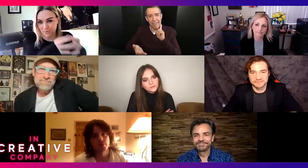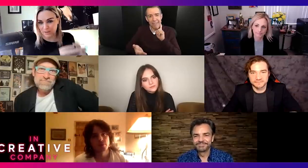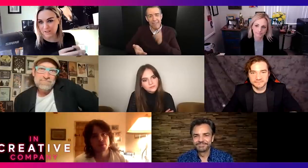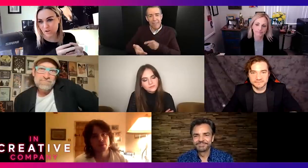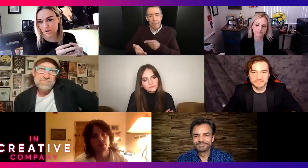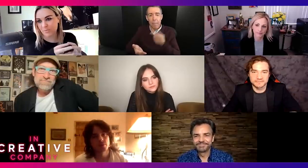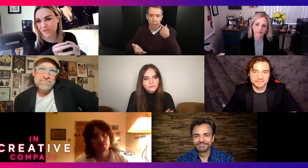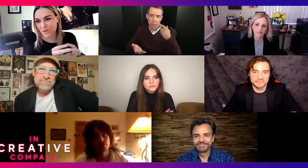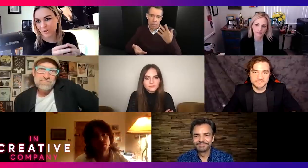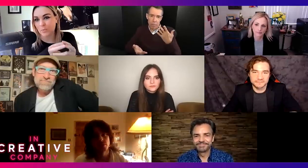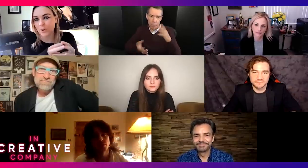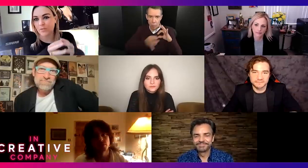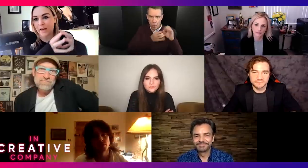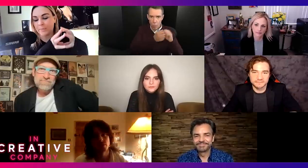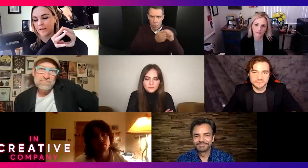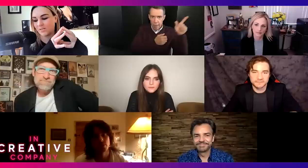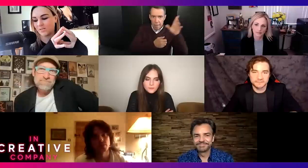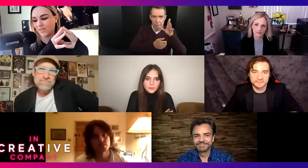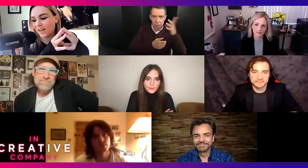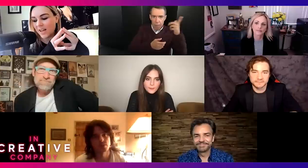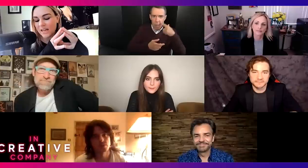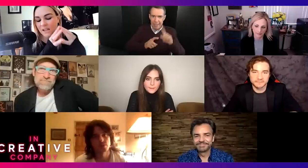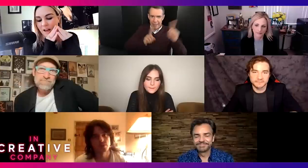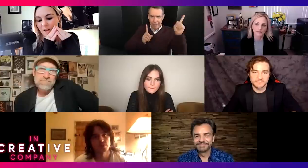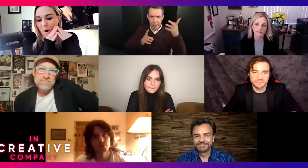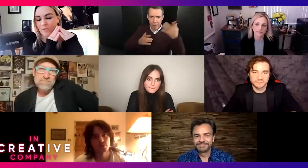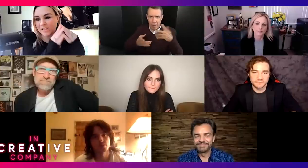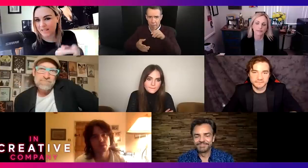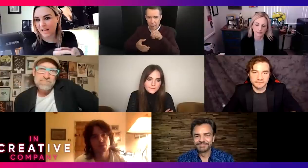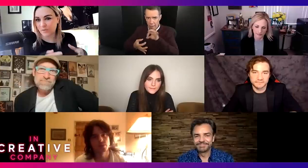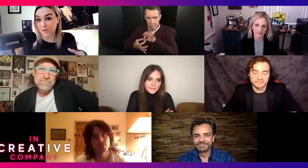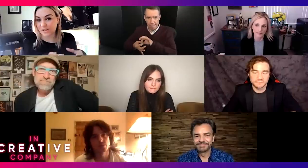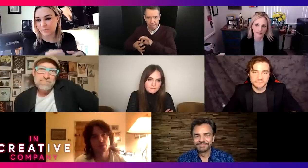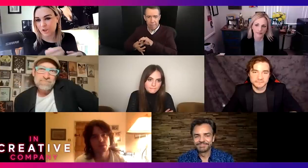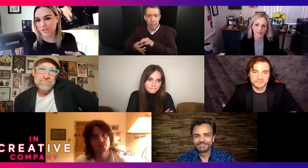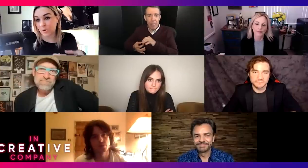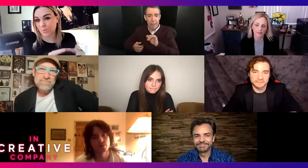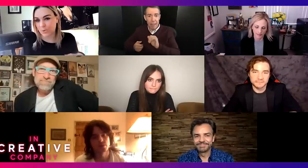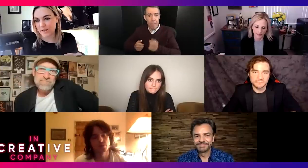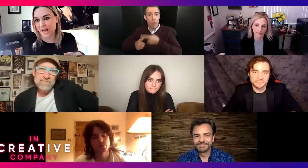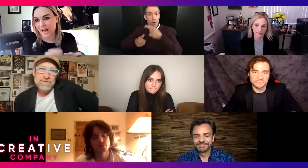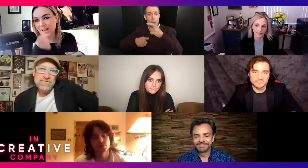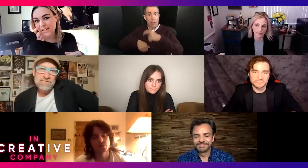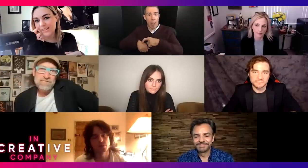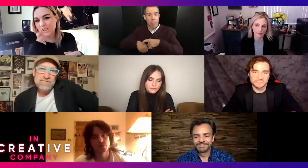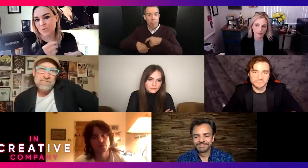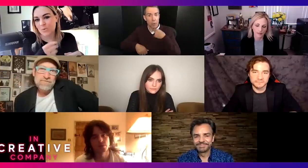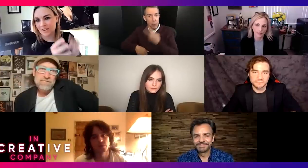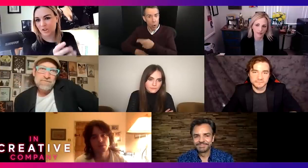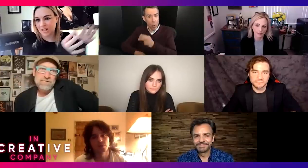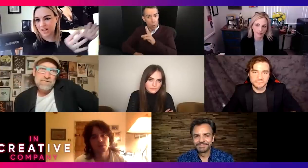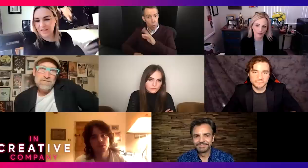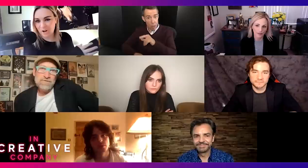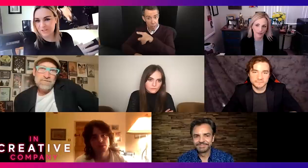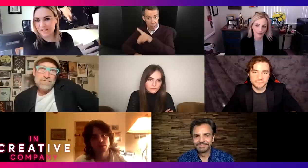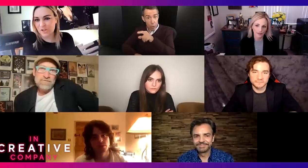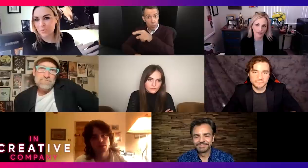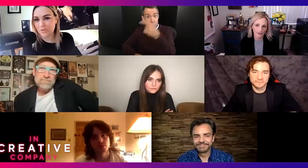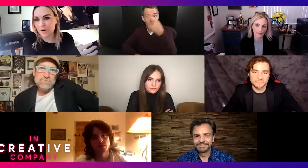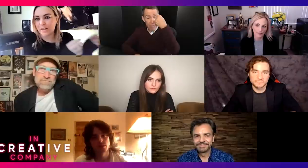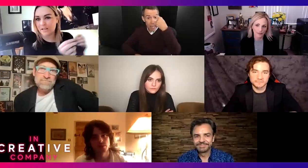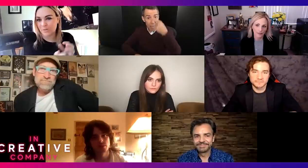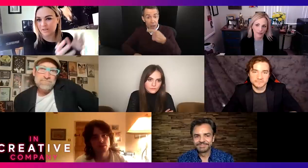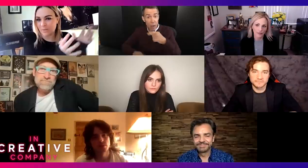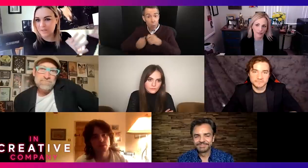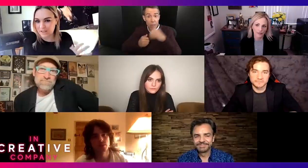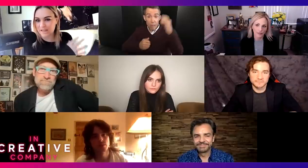because of the relationship that the two of them would have had because of that, obviously that's the first time she's told Ruby that. Did you think that she'd had that conversation